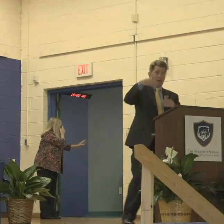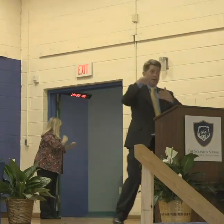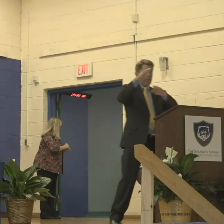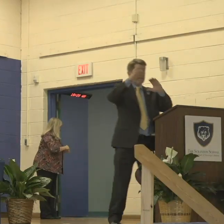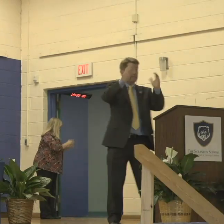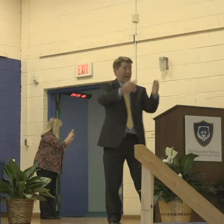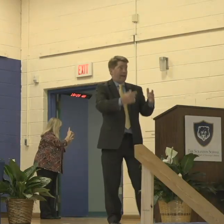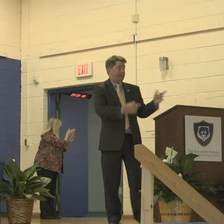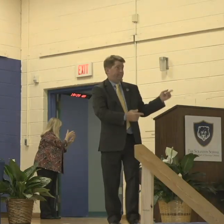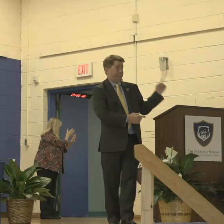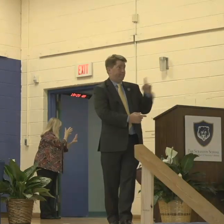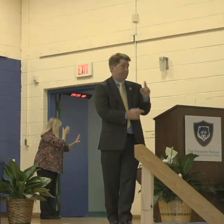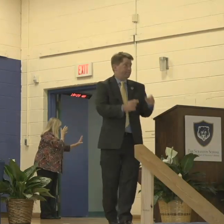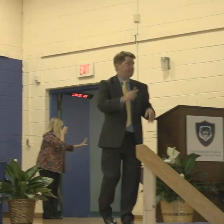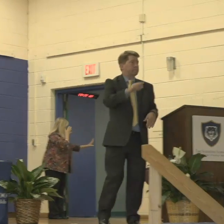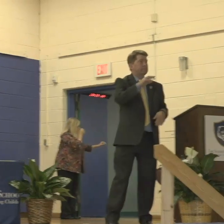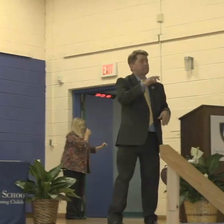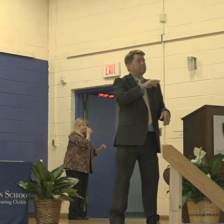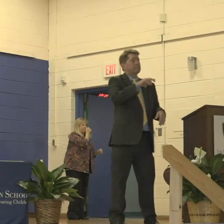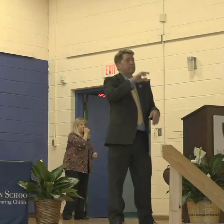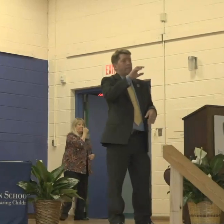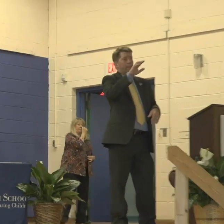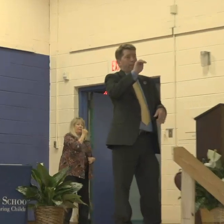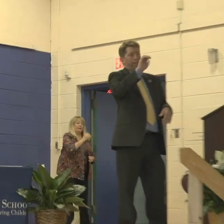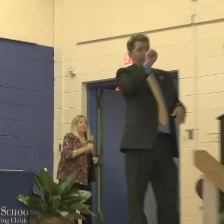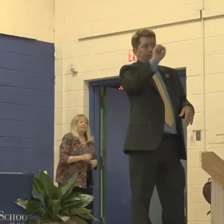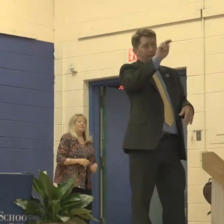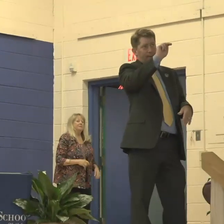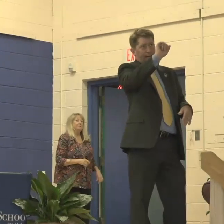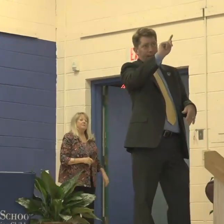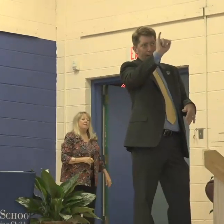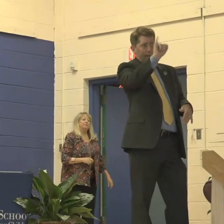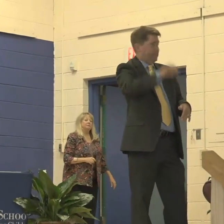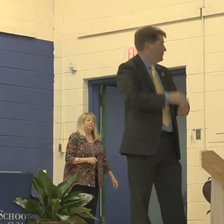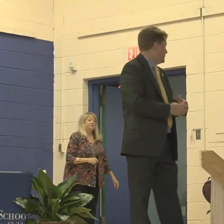All right, so the next class to come out will be Miss Natty's.